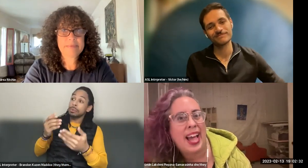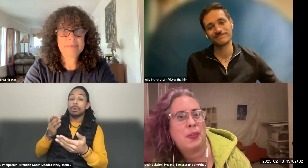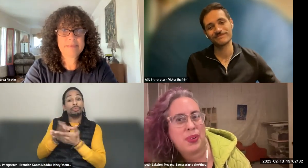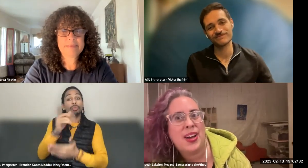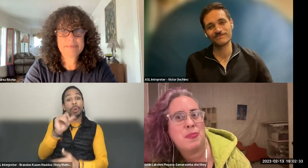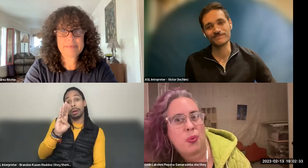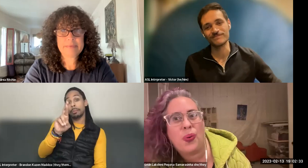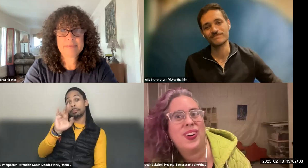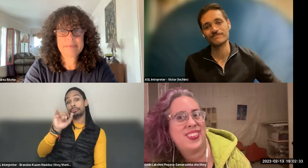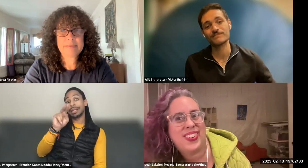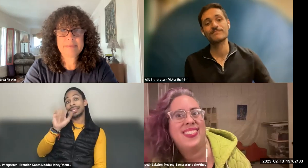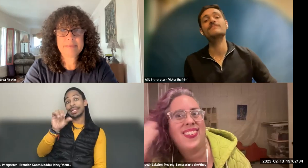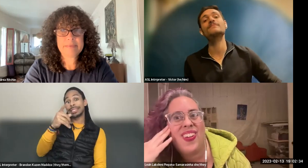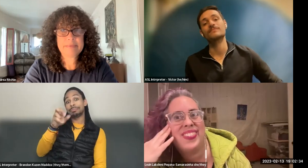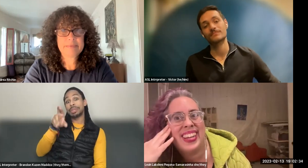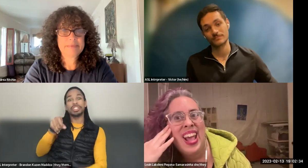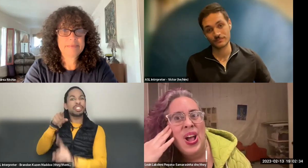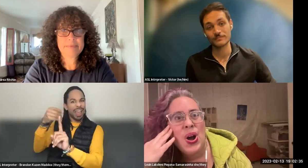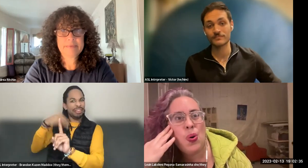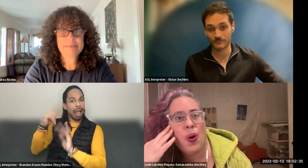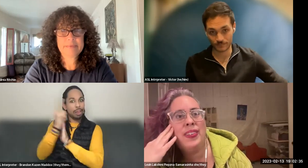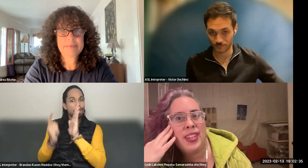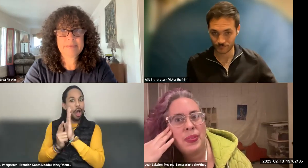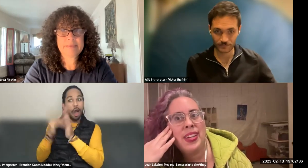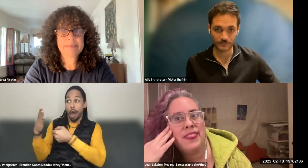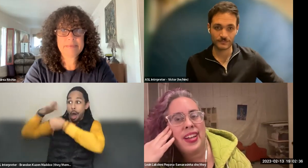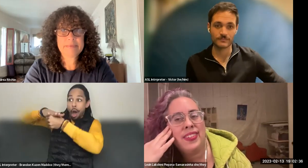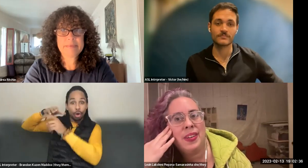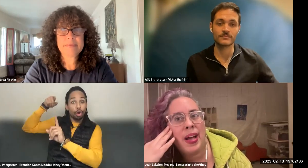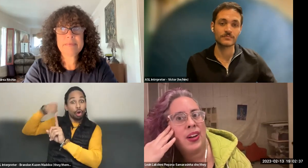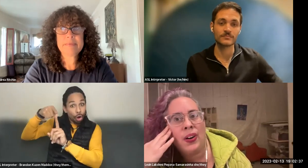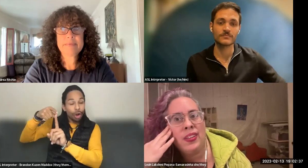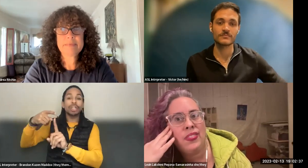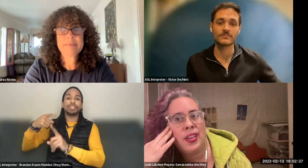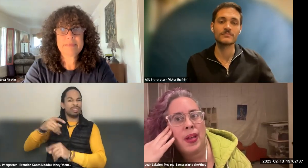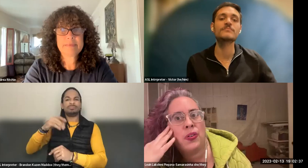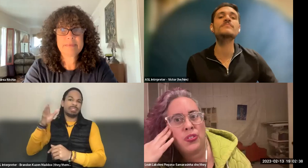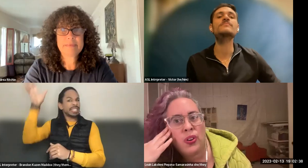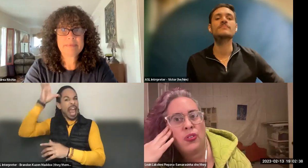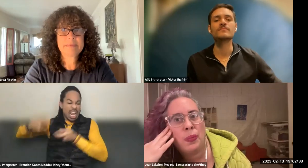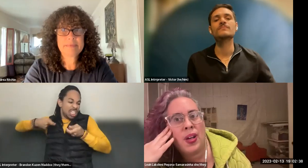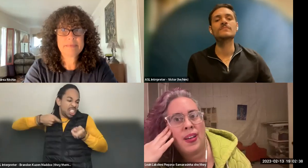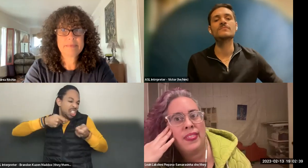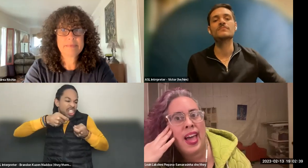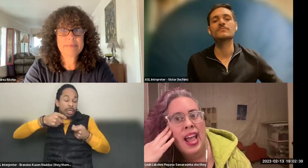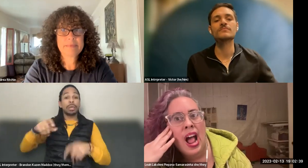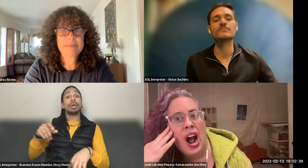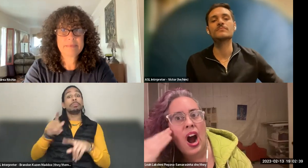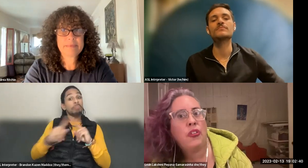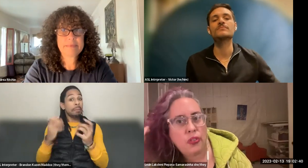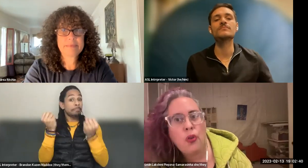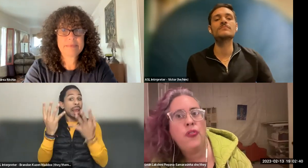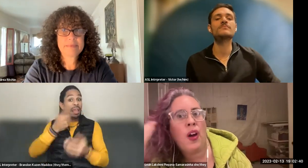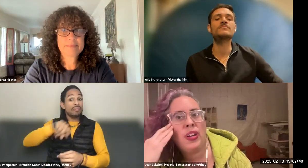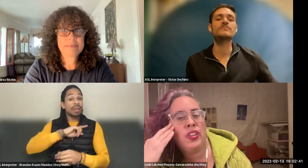like Black, brown, poor, trans, all of it, who are deeply affected by guardianship and conservatorship laws that